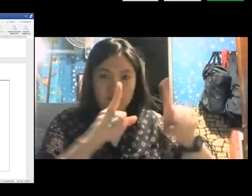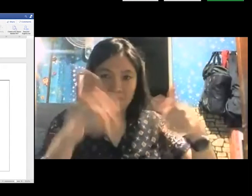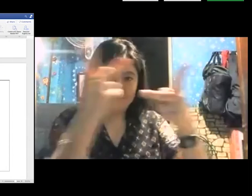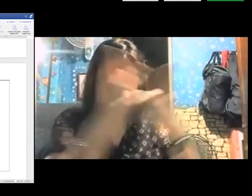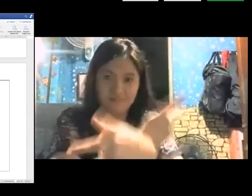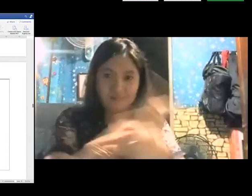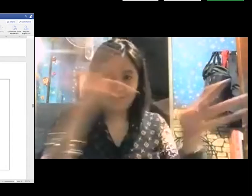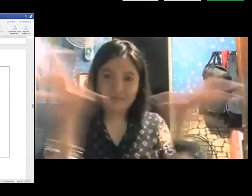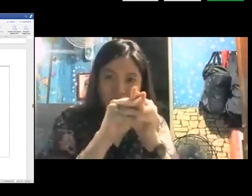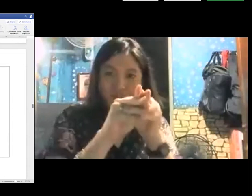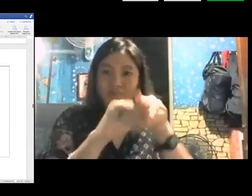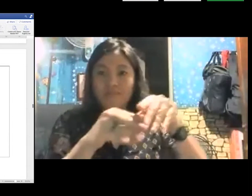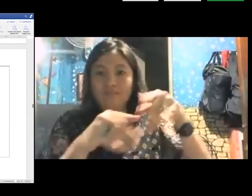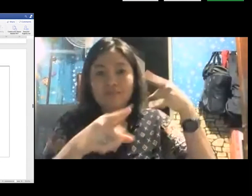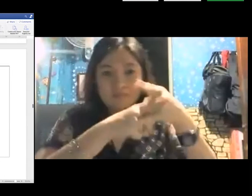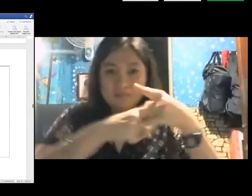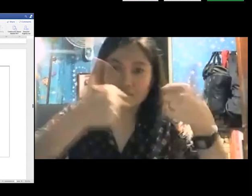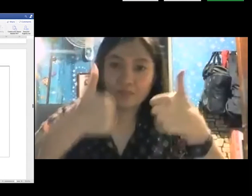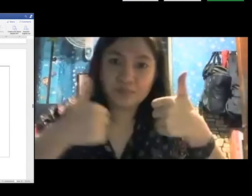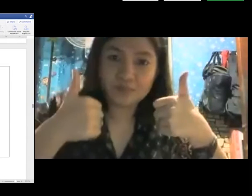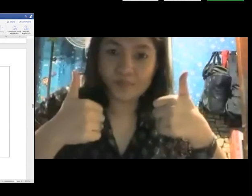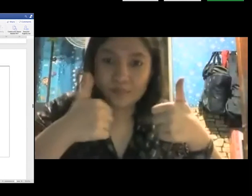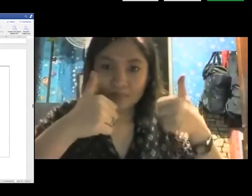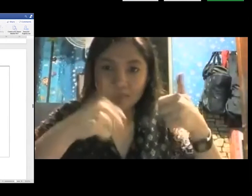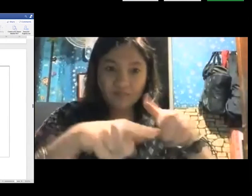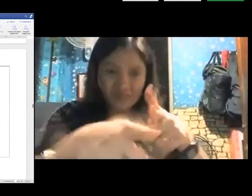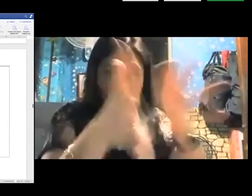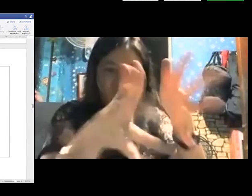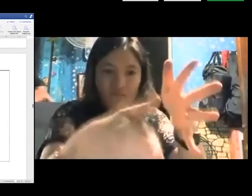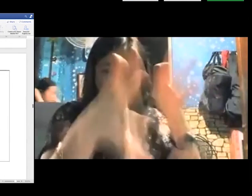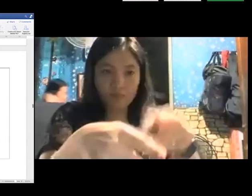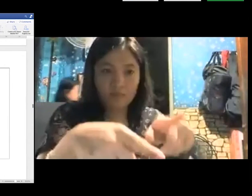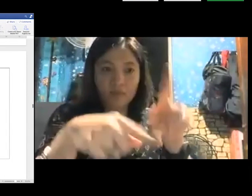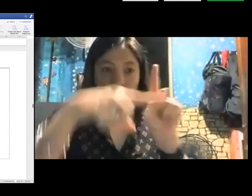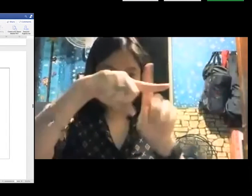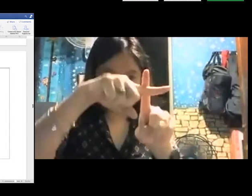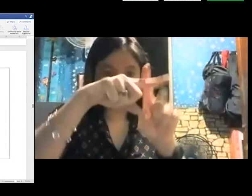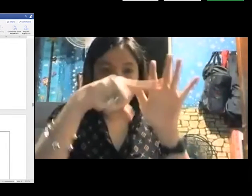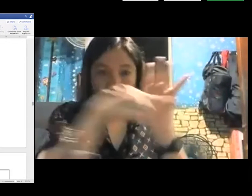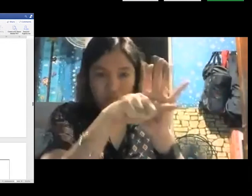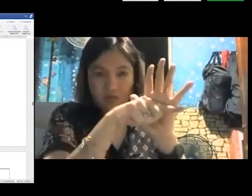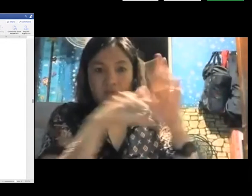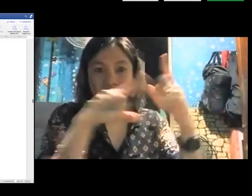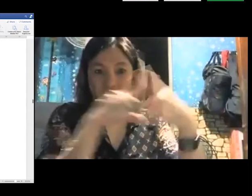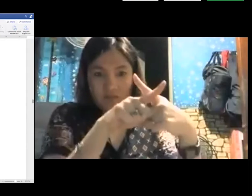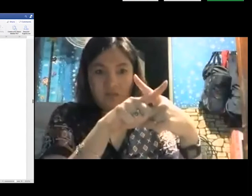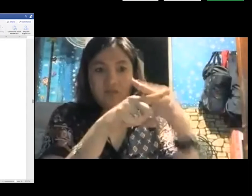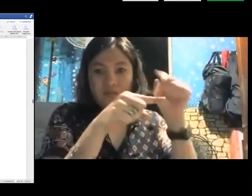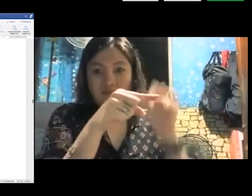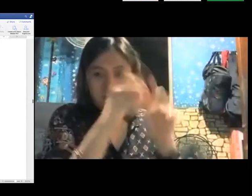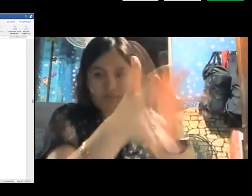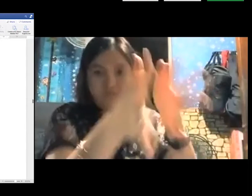all these other terms that we just mentioned into the vocab. Okay, we got that. So for now, we'll just park